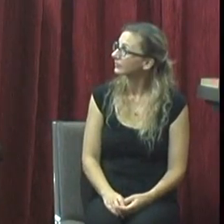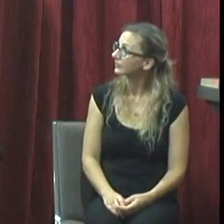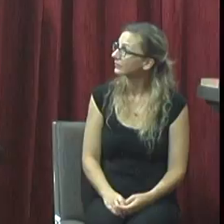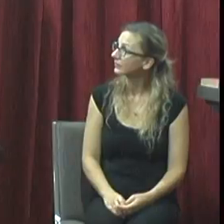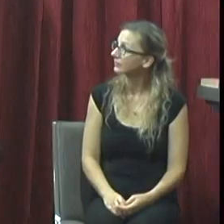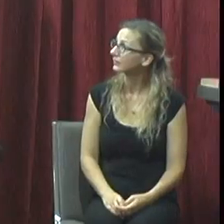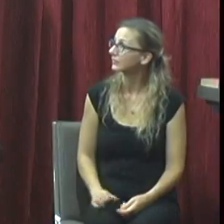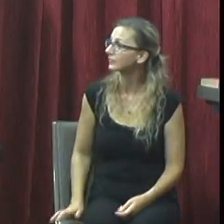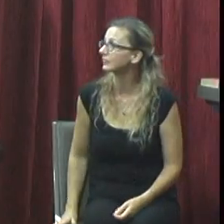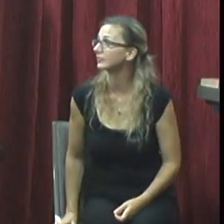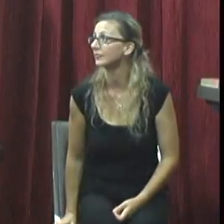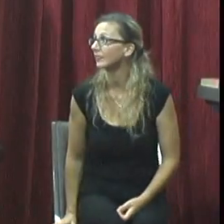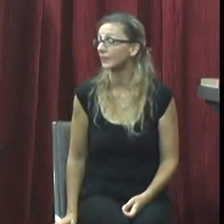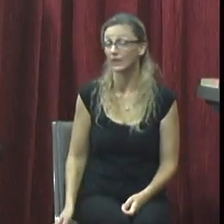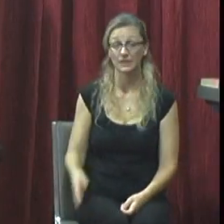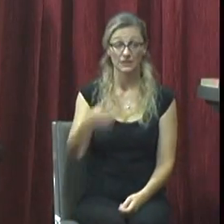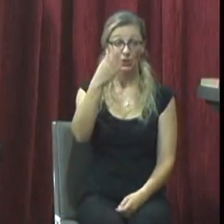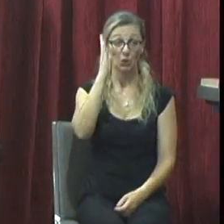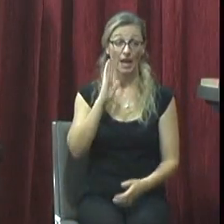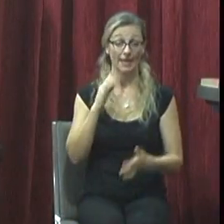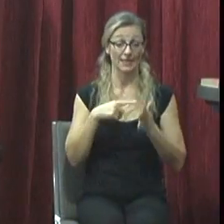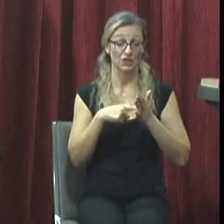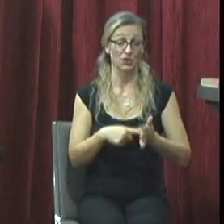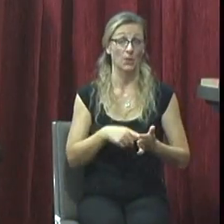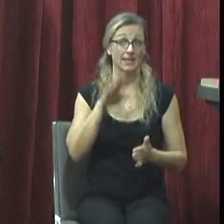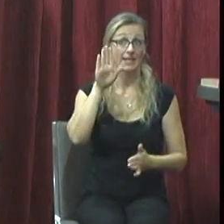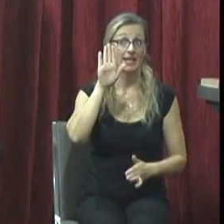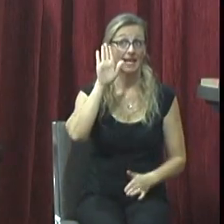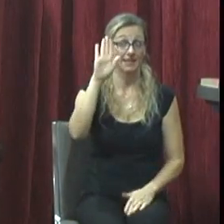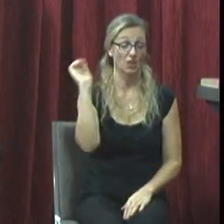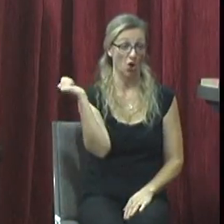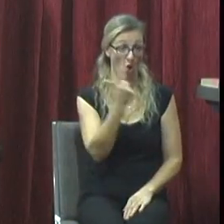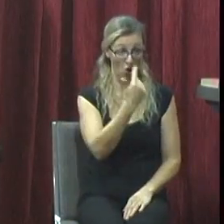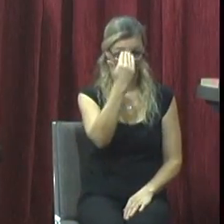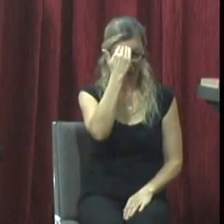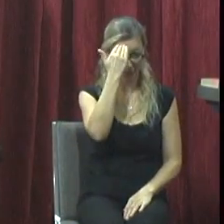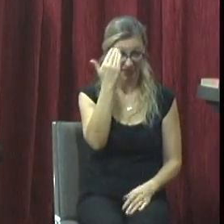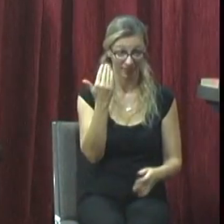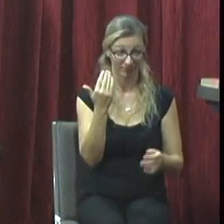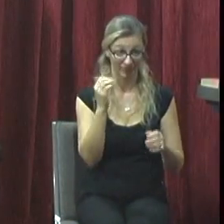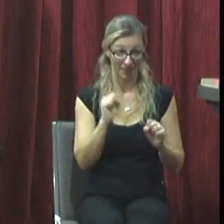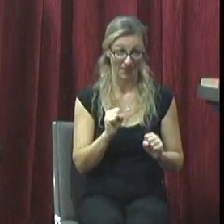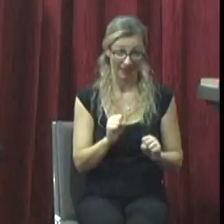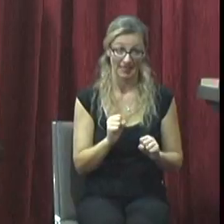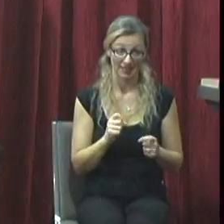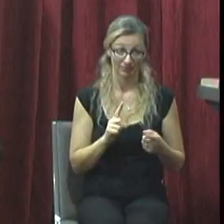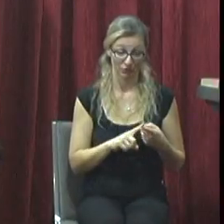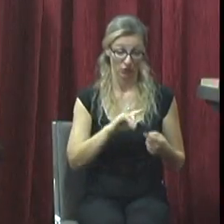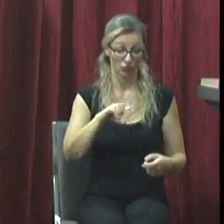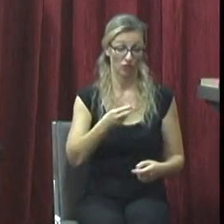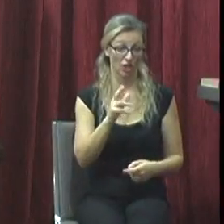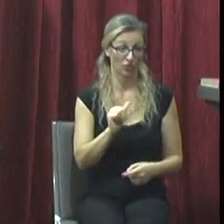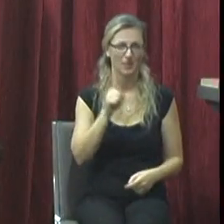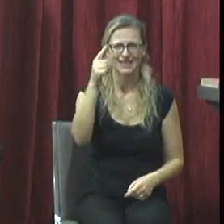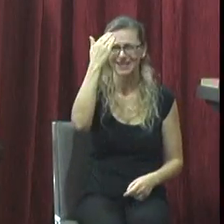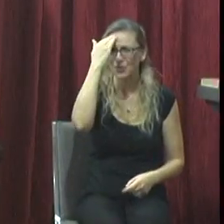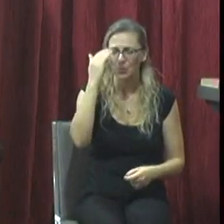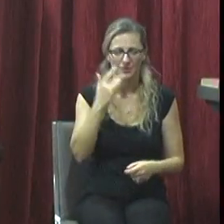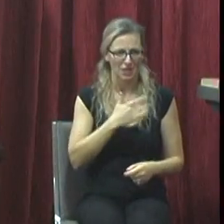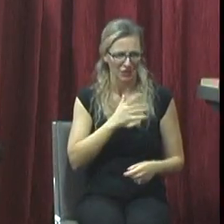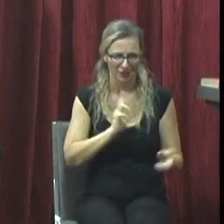God is revealing here his omniscience, his all-knowing ability to Joshua. He knows everything. He knows what was in the heart of the people who